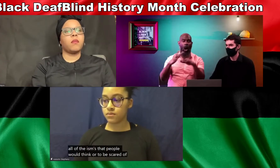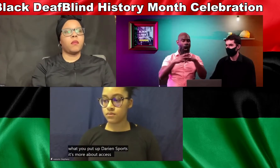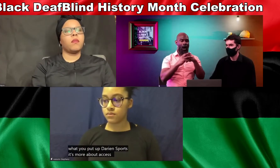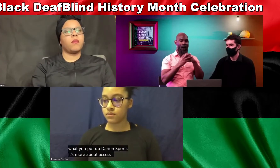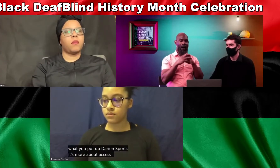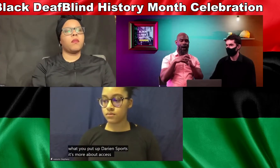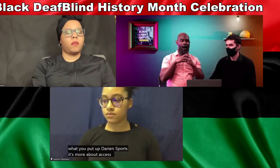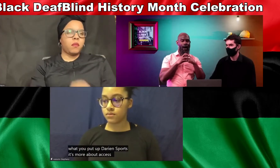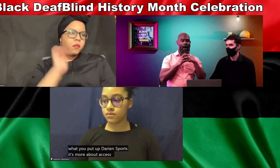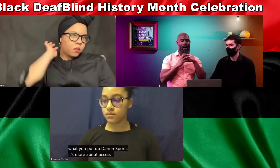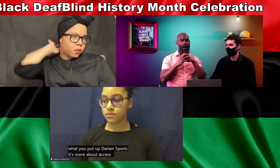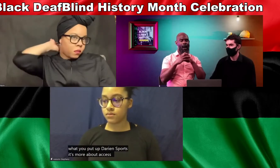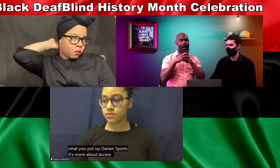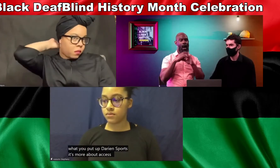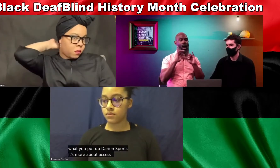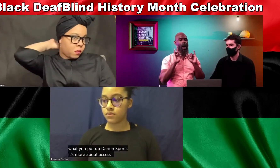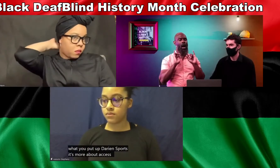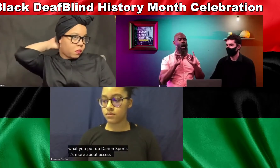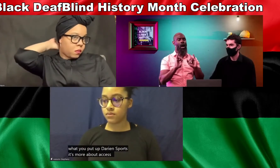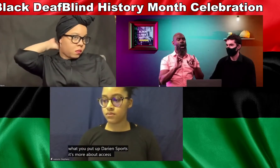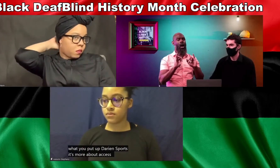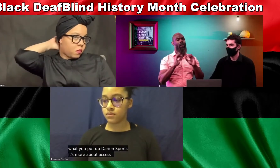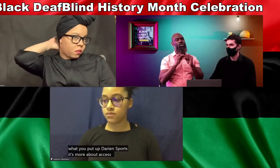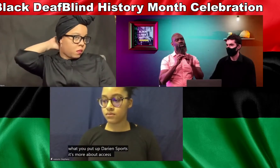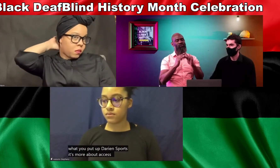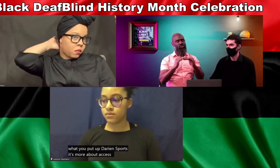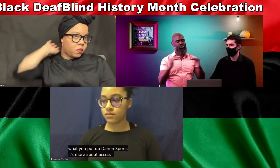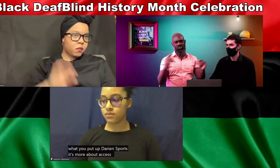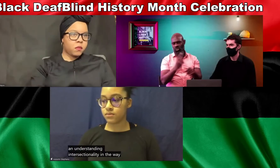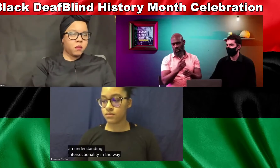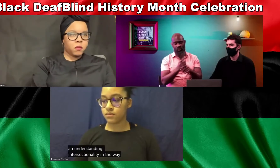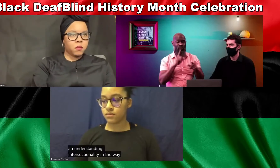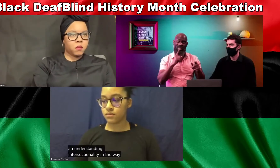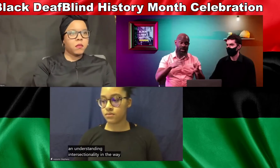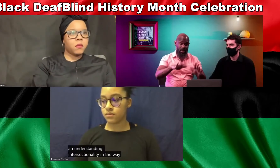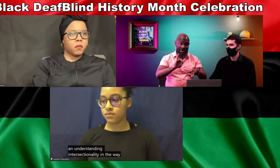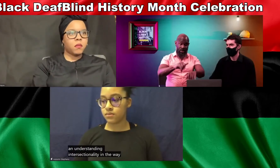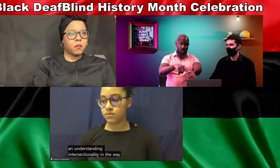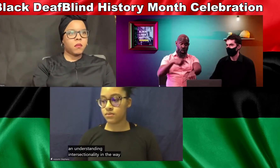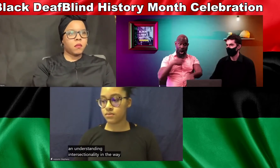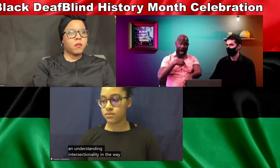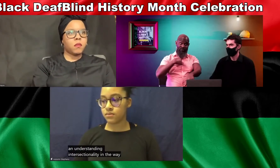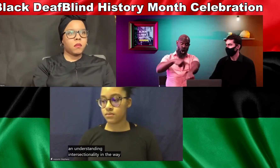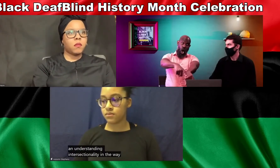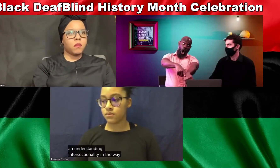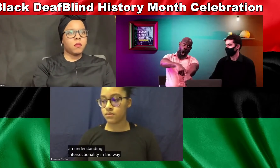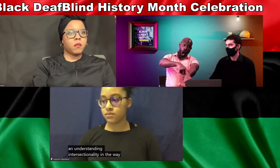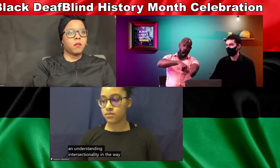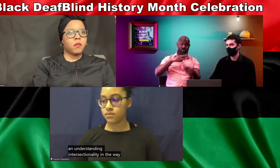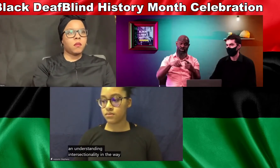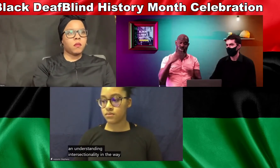and understanding intersectionality and the way that it works within the world.